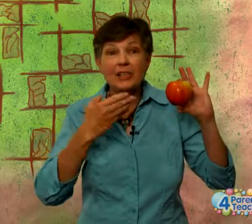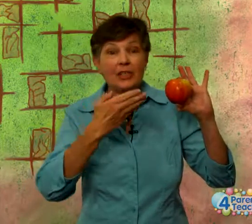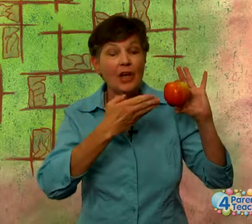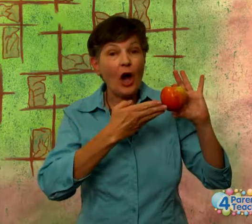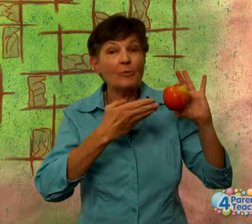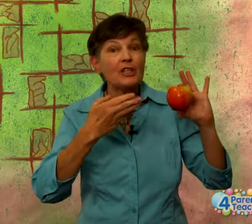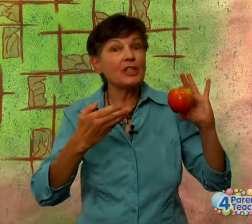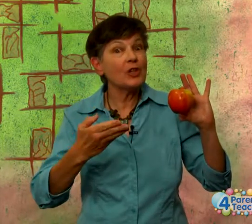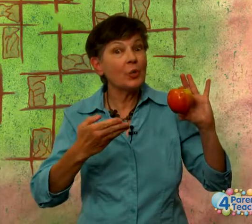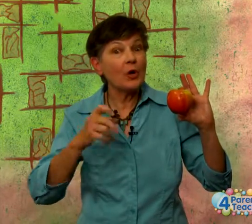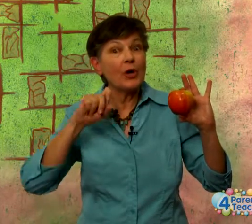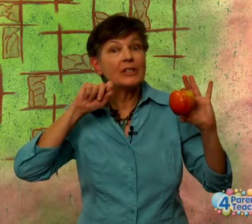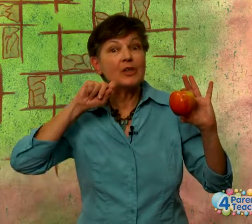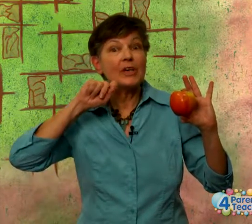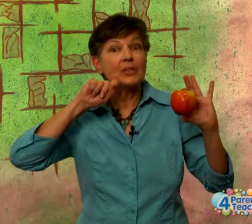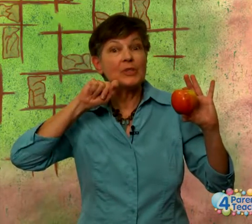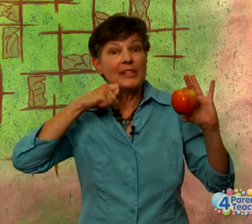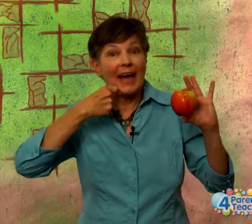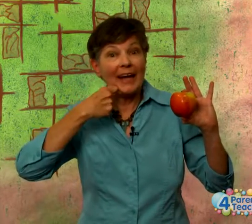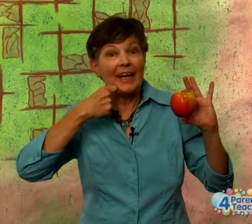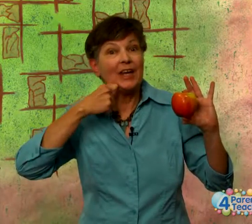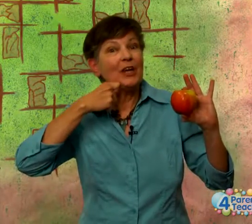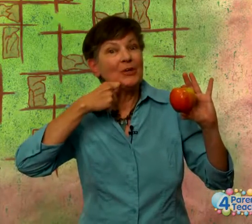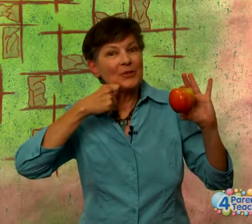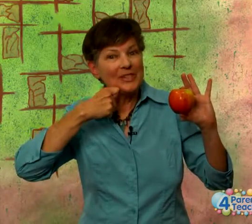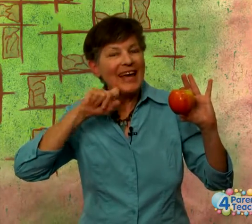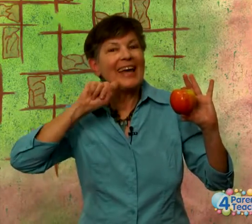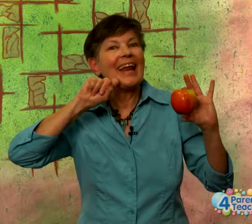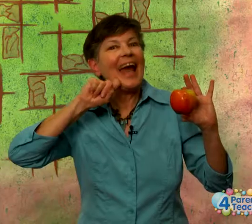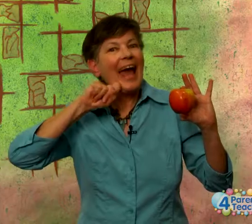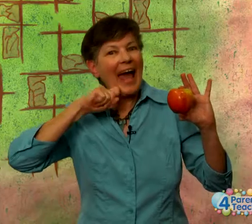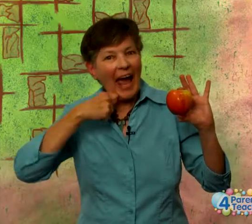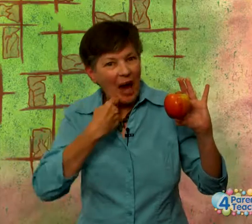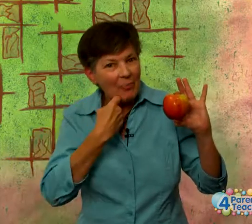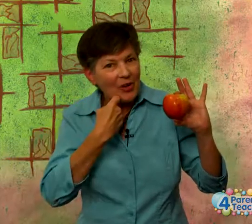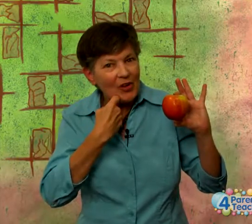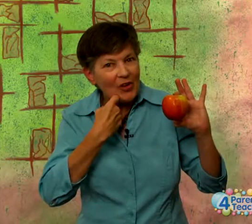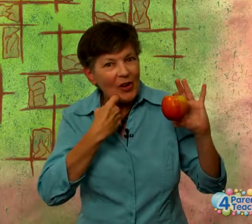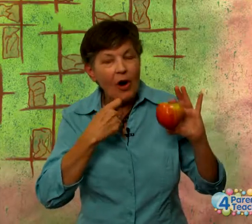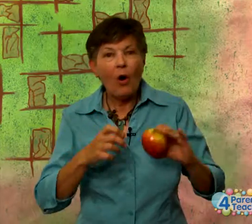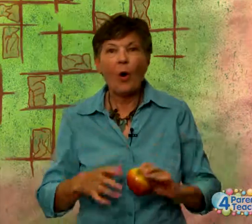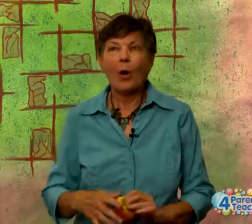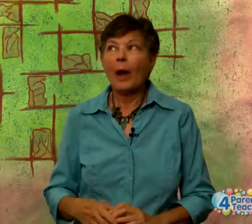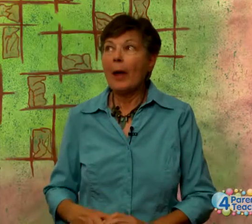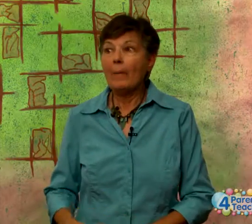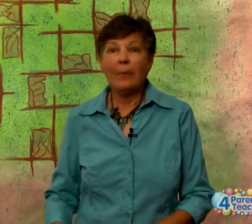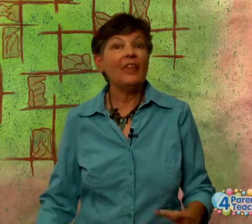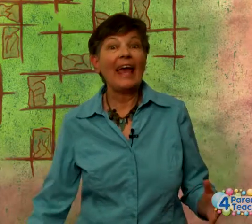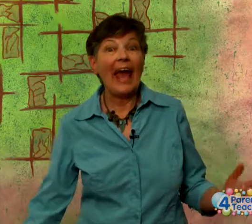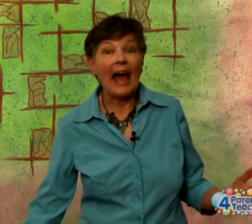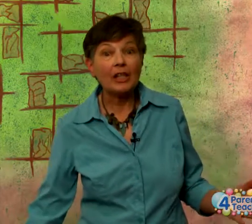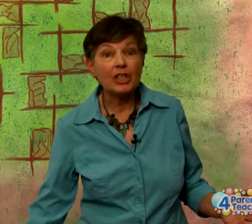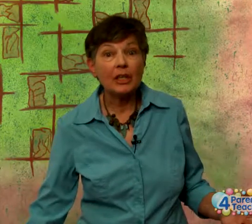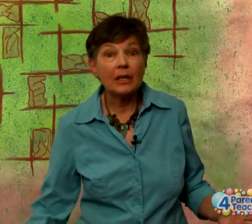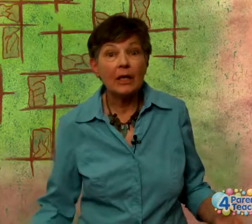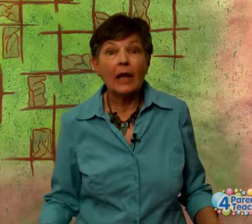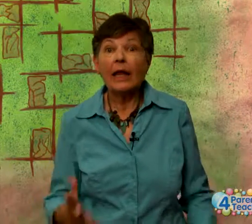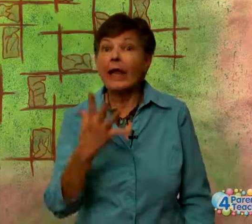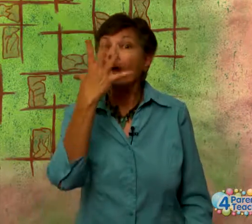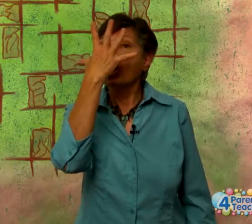to the object in the word, so as you sign it, you say it, apple. Or the action, like